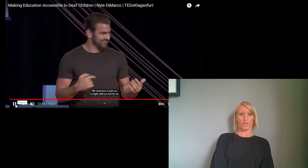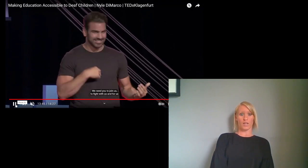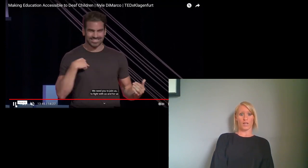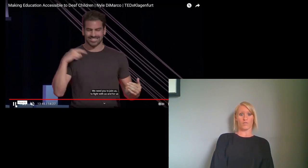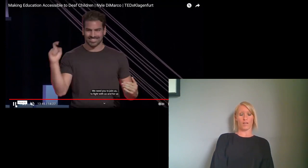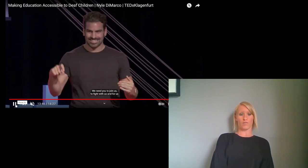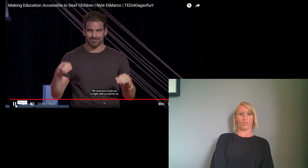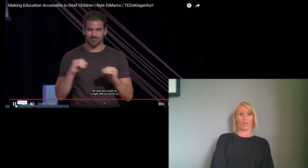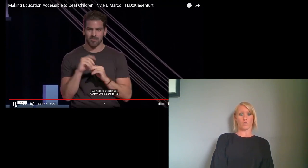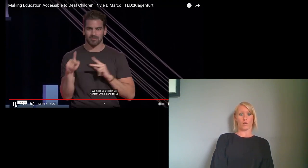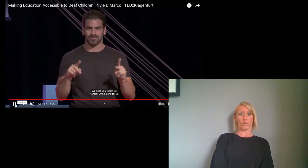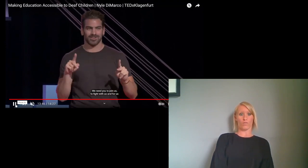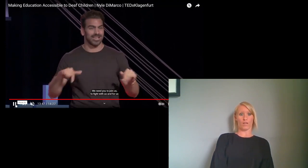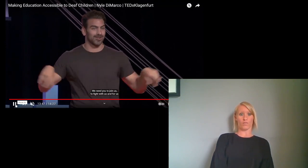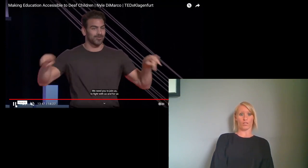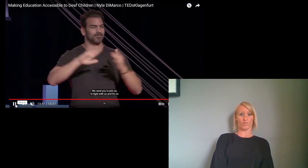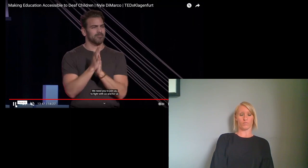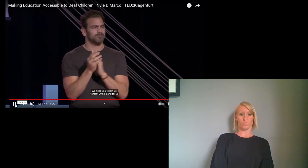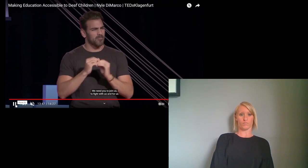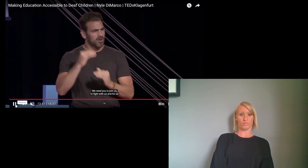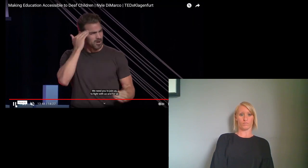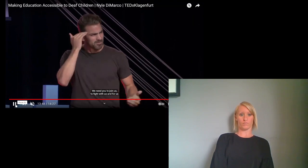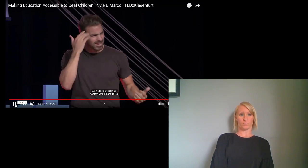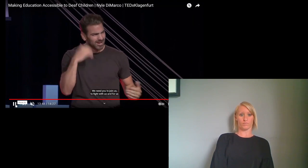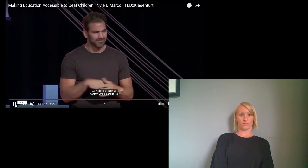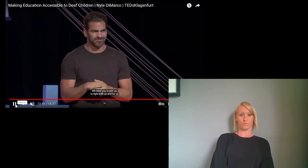community and fight for us, and we will fight for you.